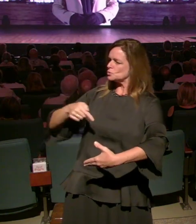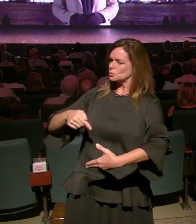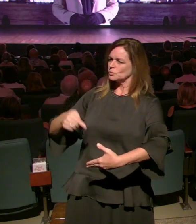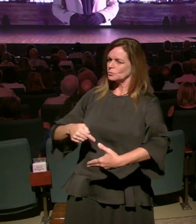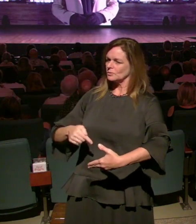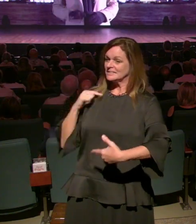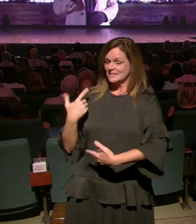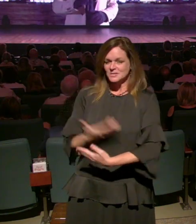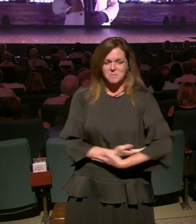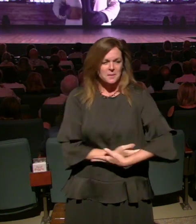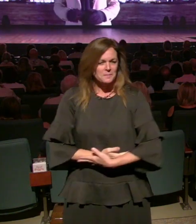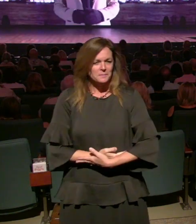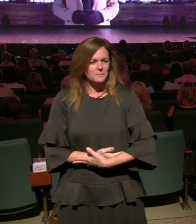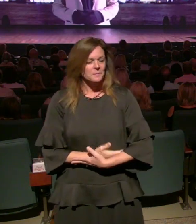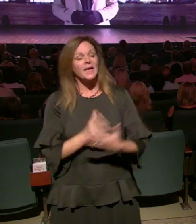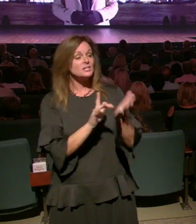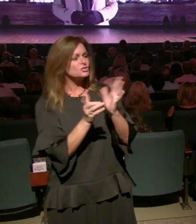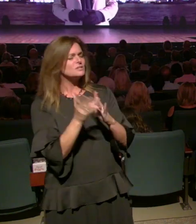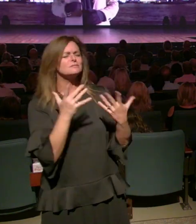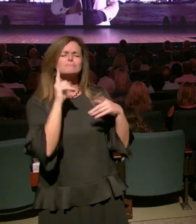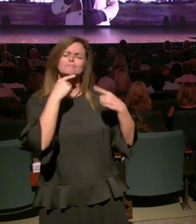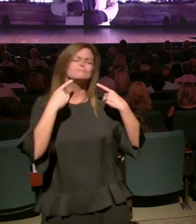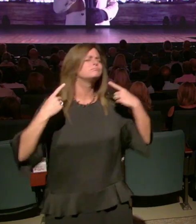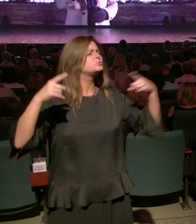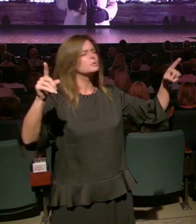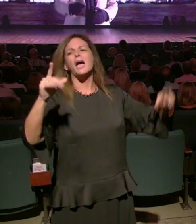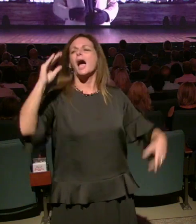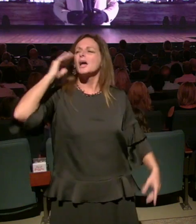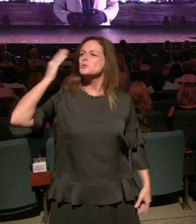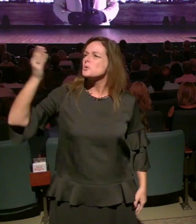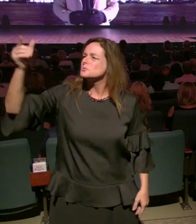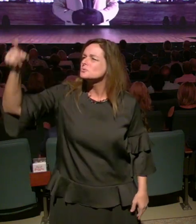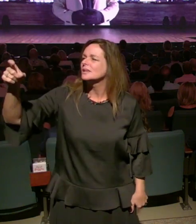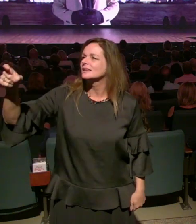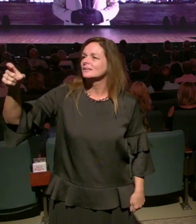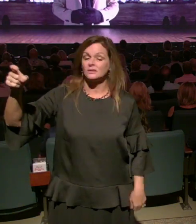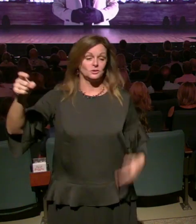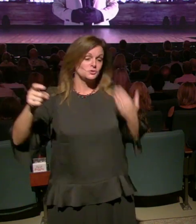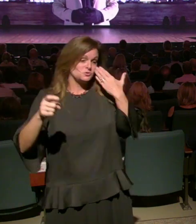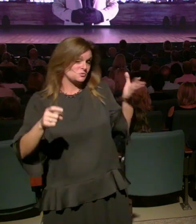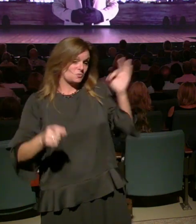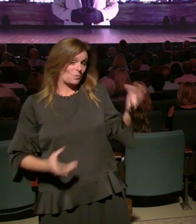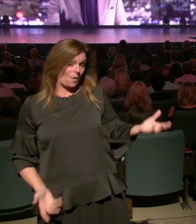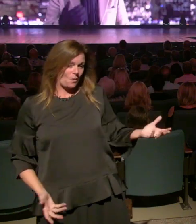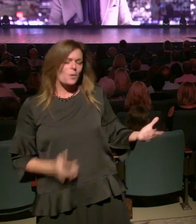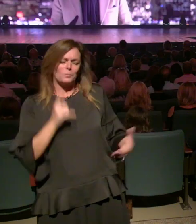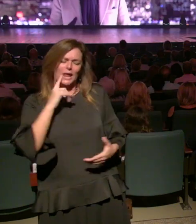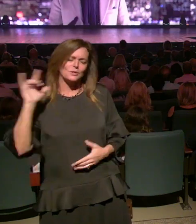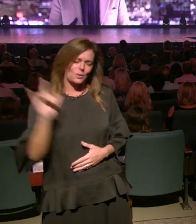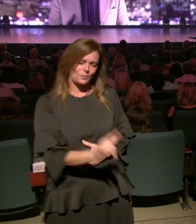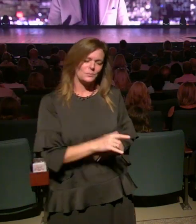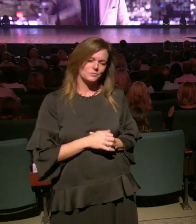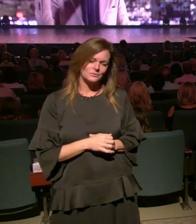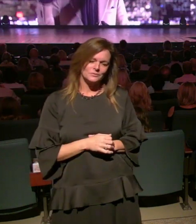your life. And through the gift of Jesus, God is declaring, I know what you need before you even know it yourself. Scripture tells